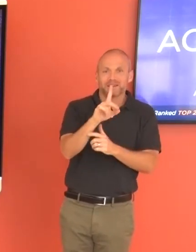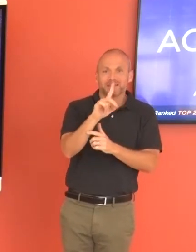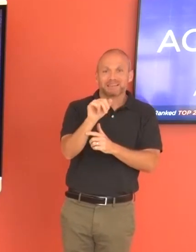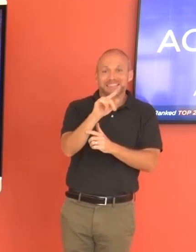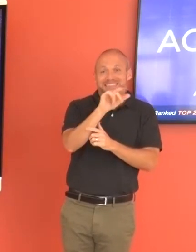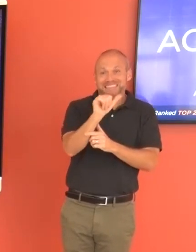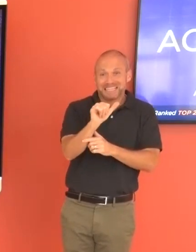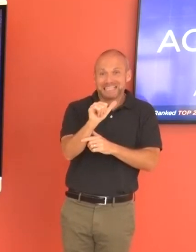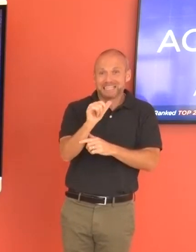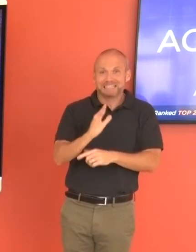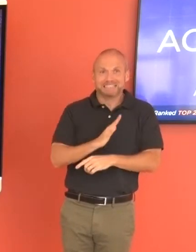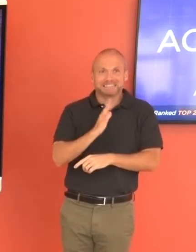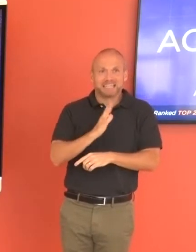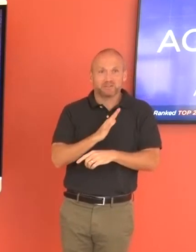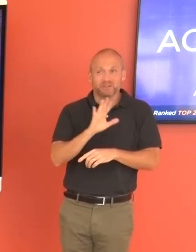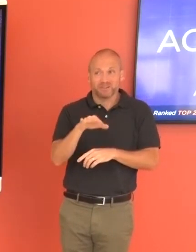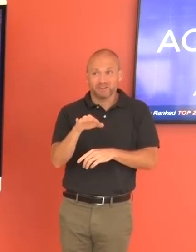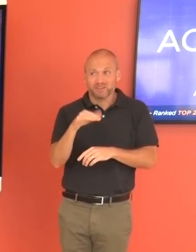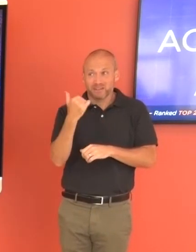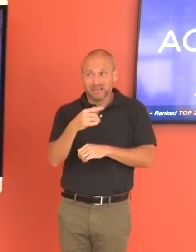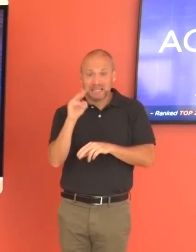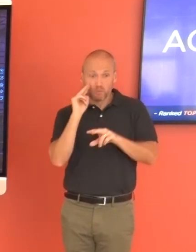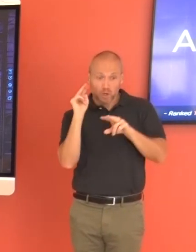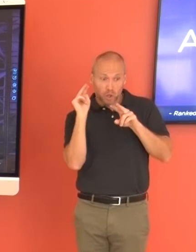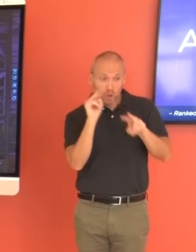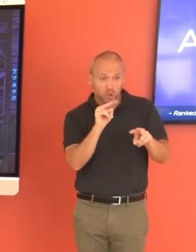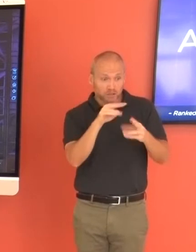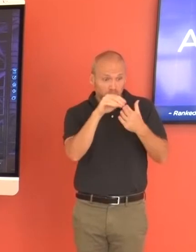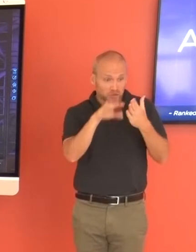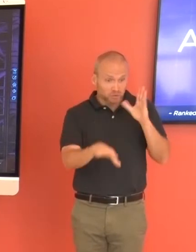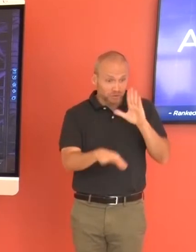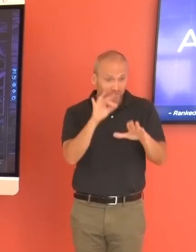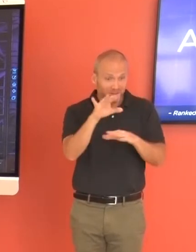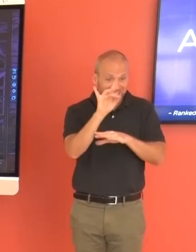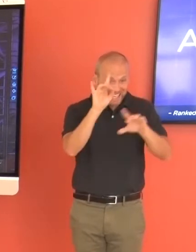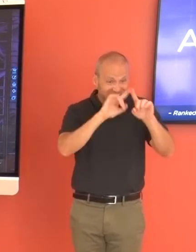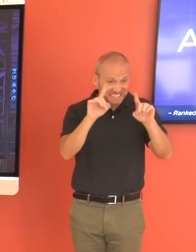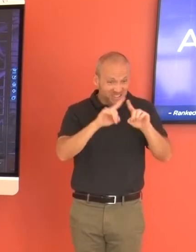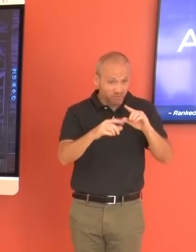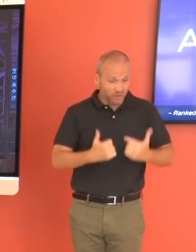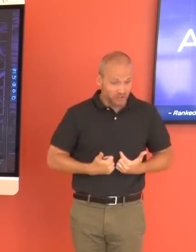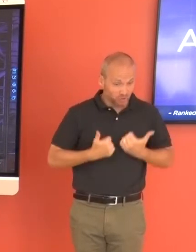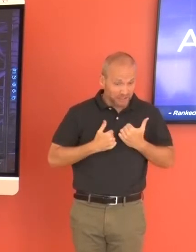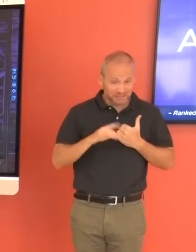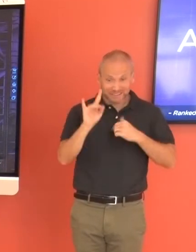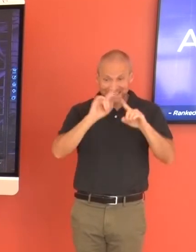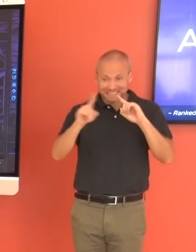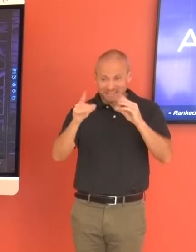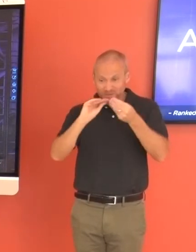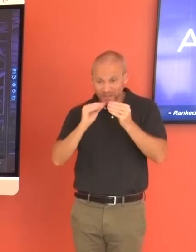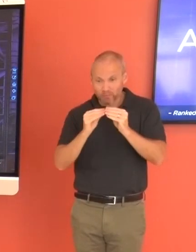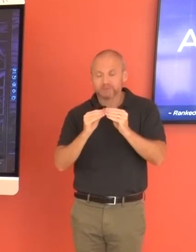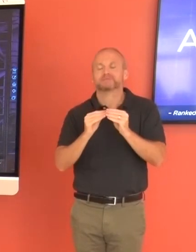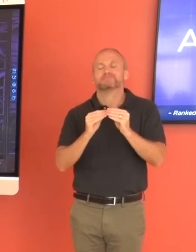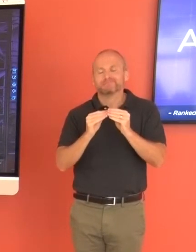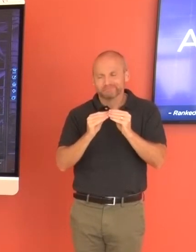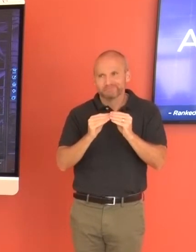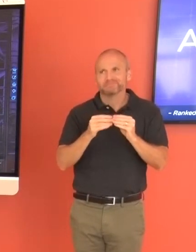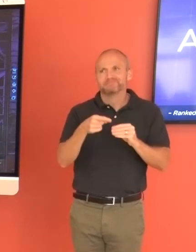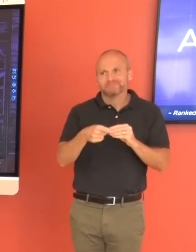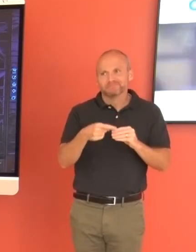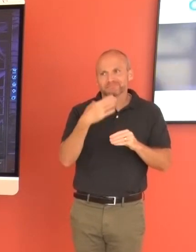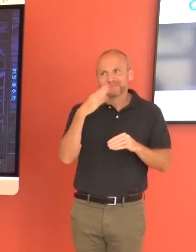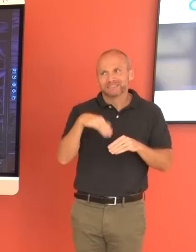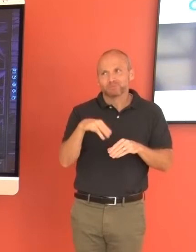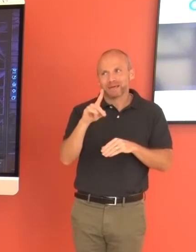make sure, has anybody ever looked up a student and saw 8 different addresses or 8 different phone numbers? That's when you have bad data. That's a